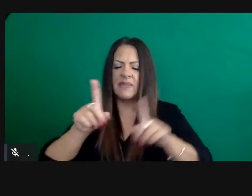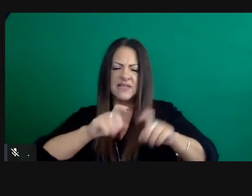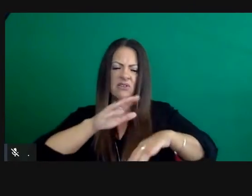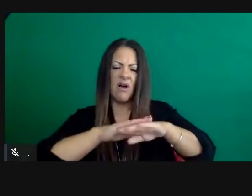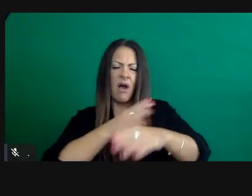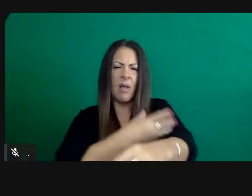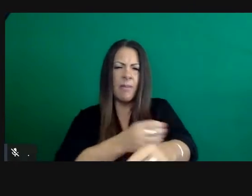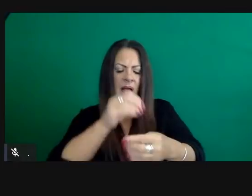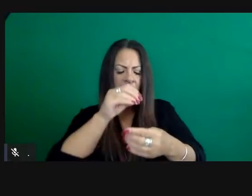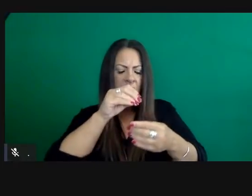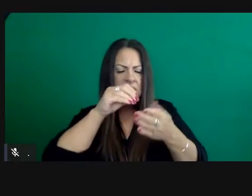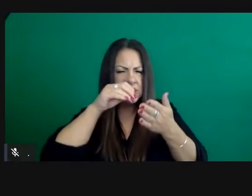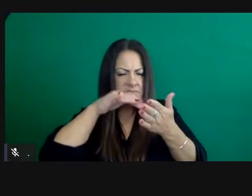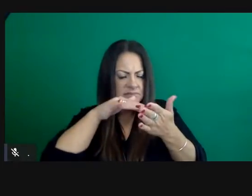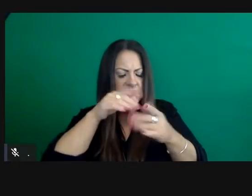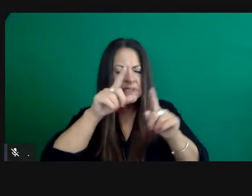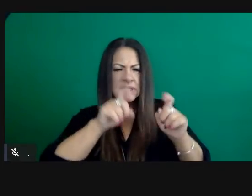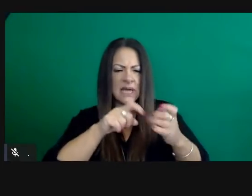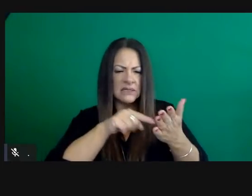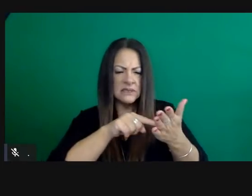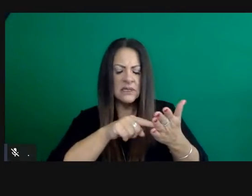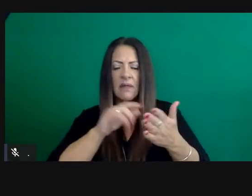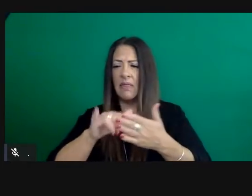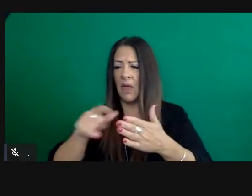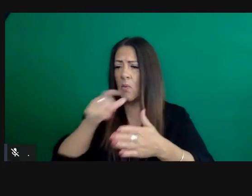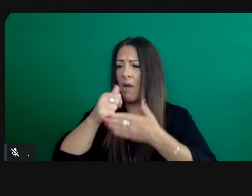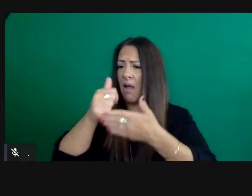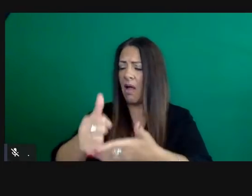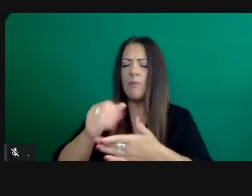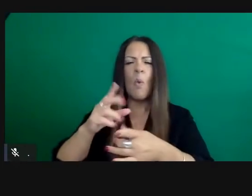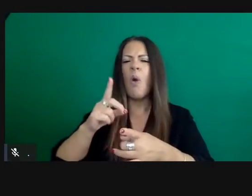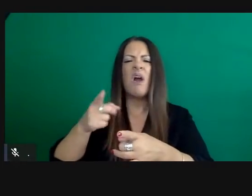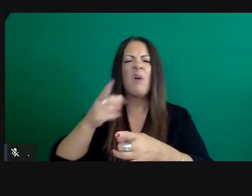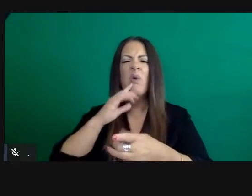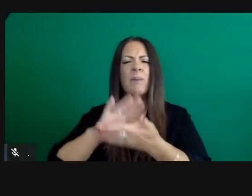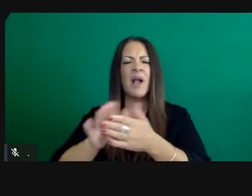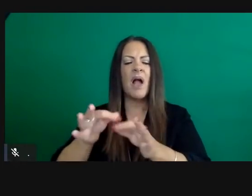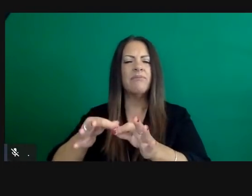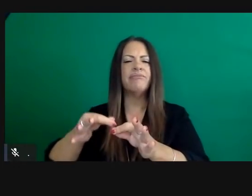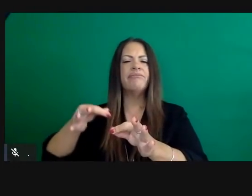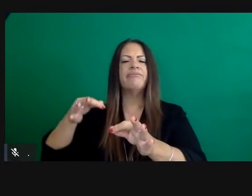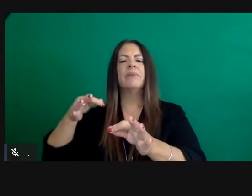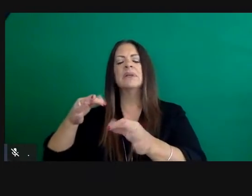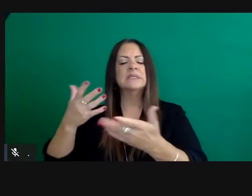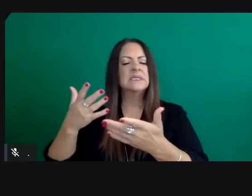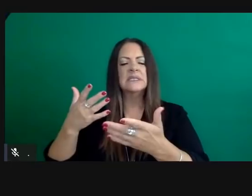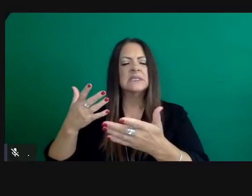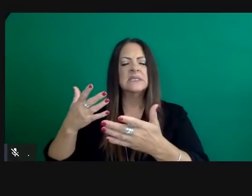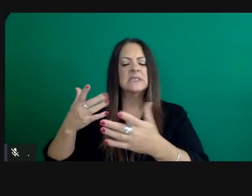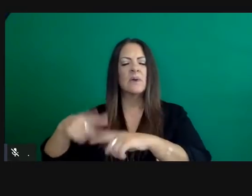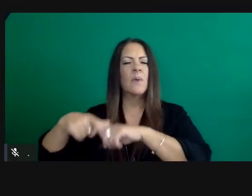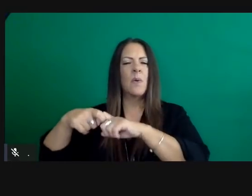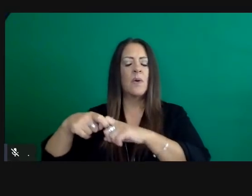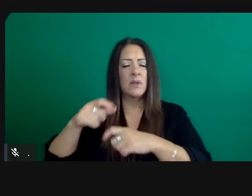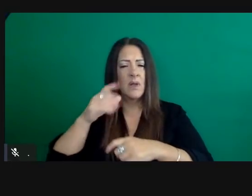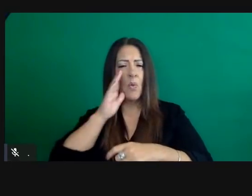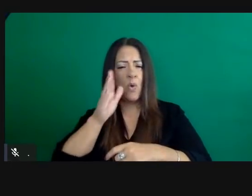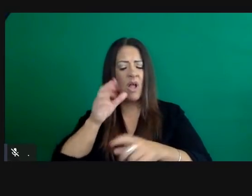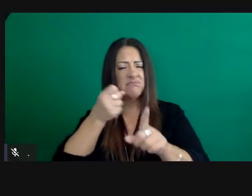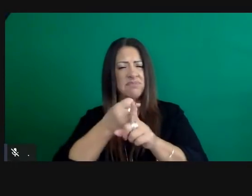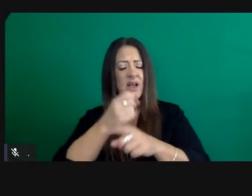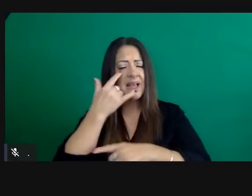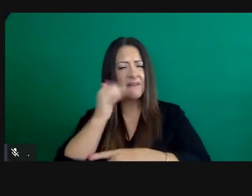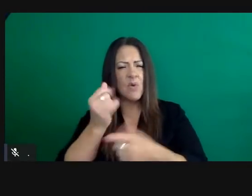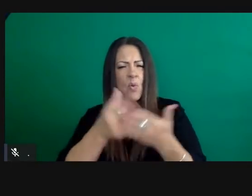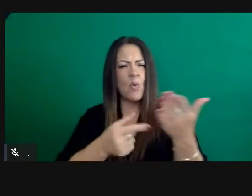these setbacks affect California's long-term planning for dealing with COVID? Thank you. Yeah, Patrick, thank you for both questions.